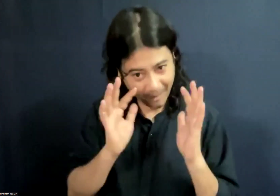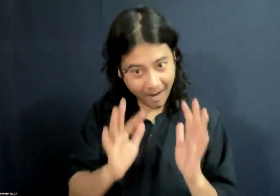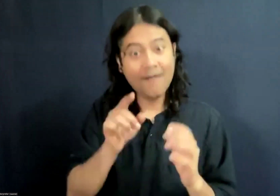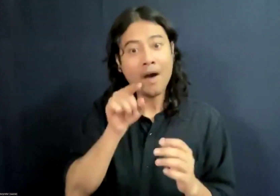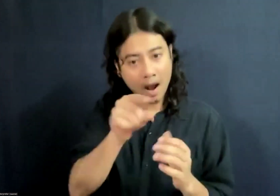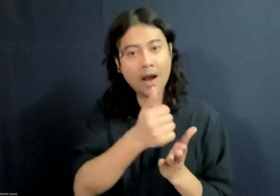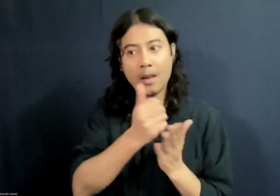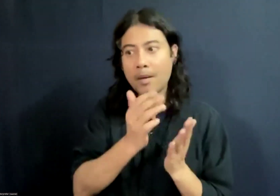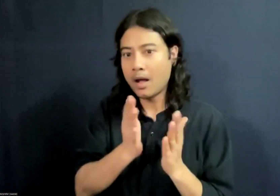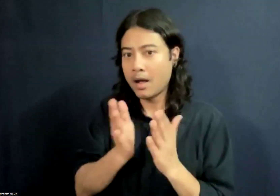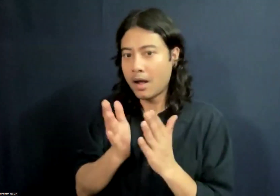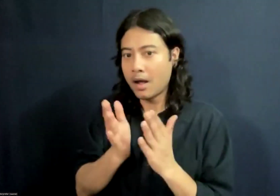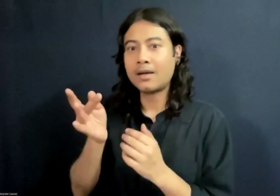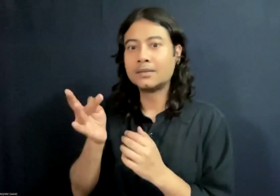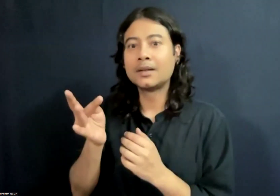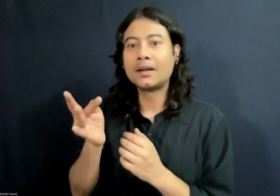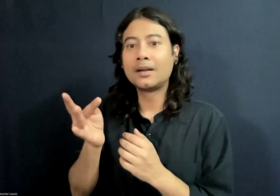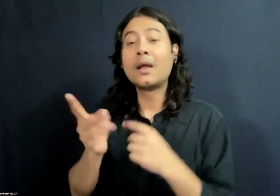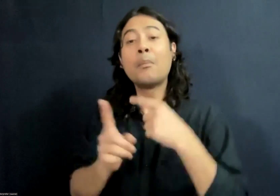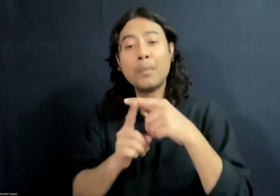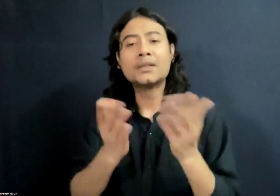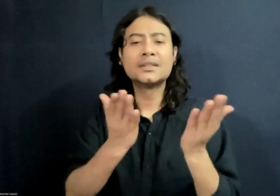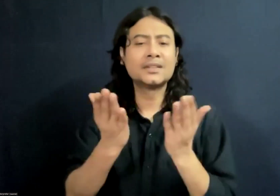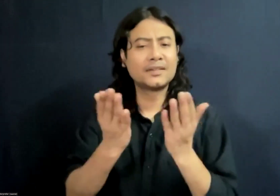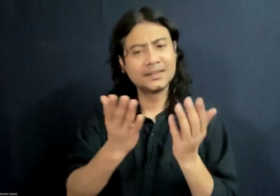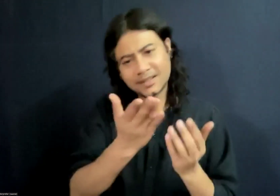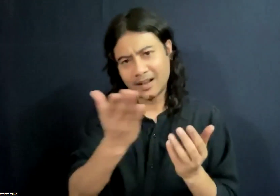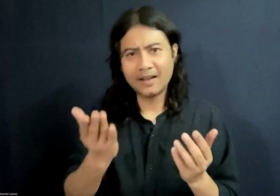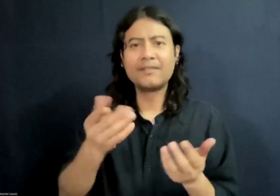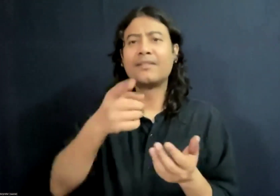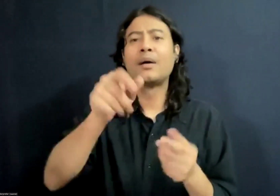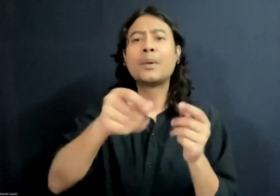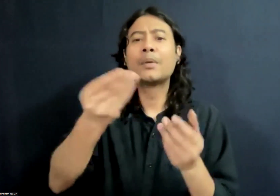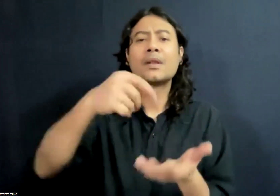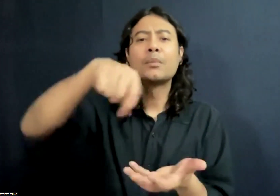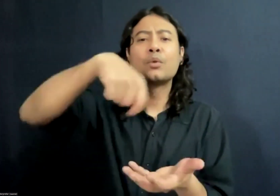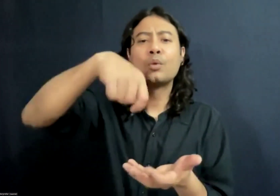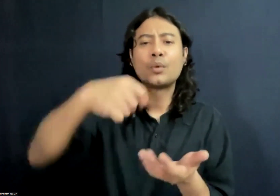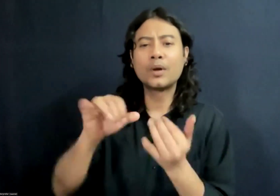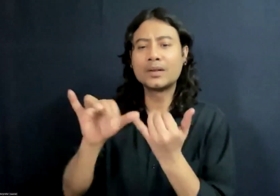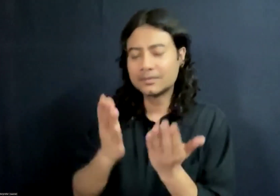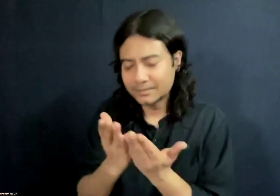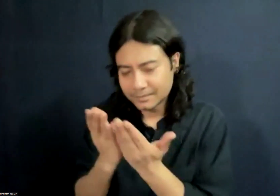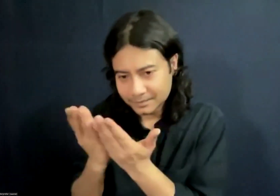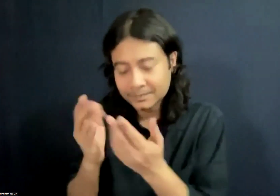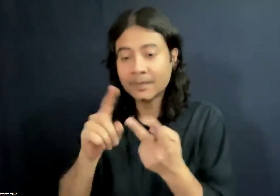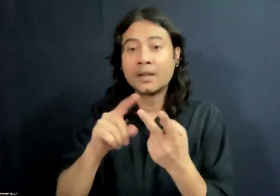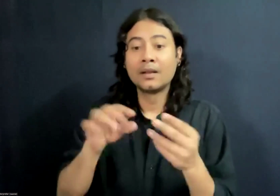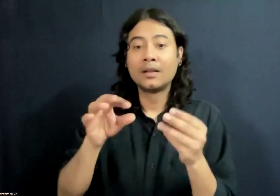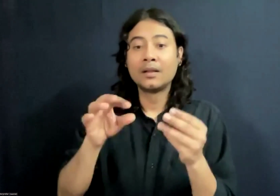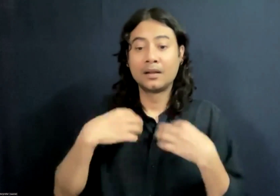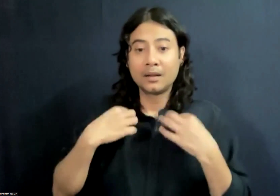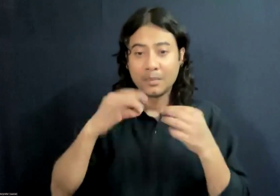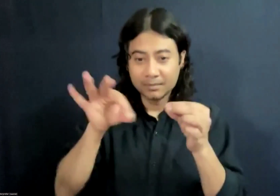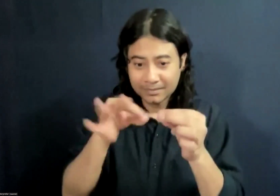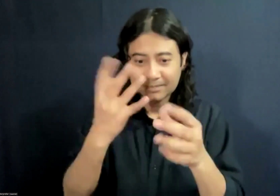Somebody is dancing. Somebody is teaching to children about Krishna. So all that is service